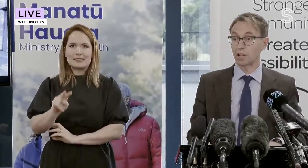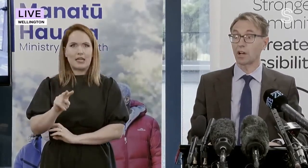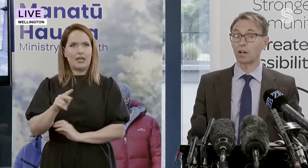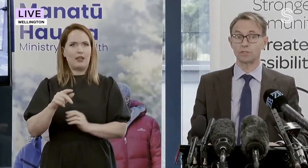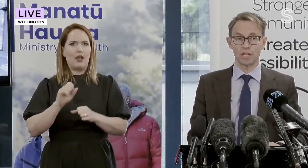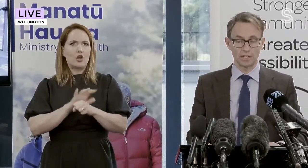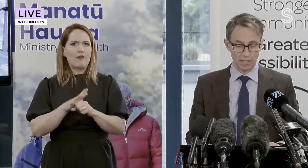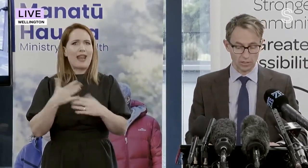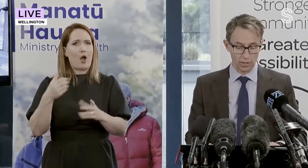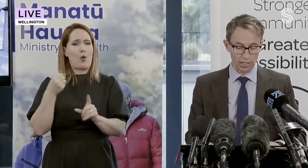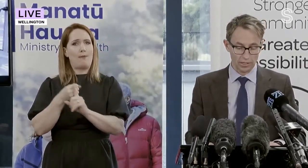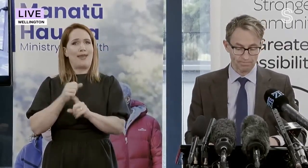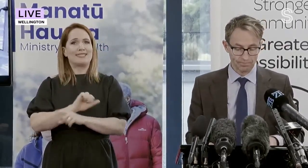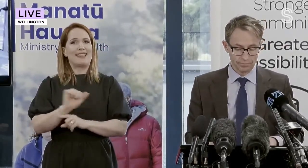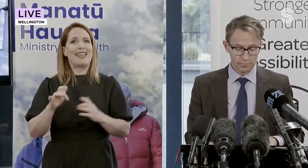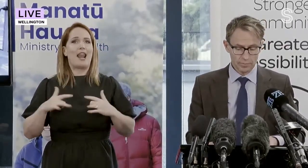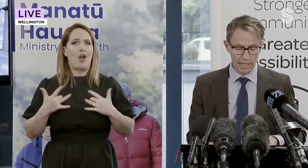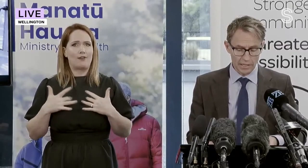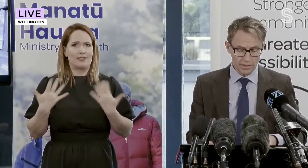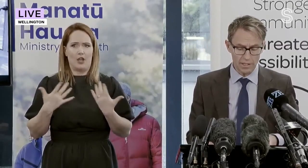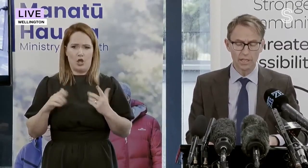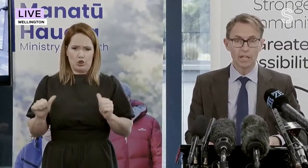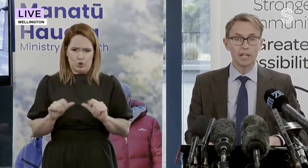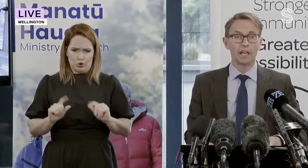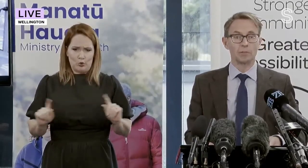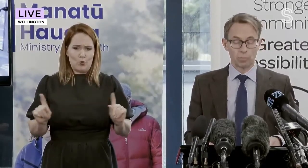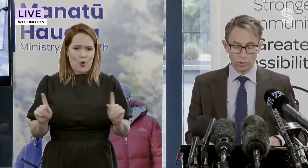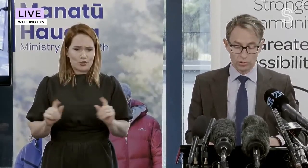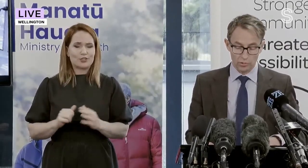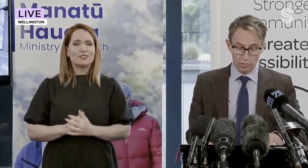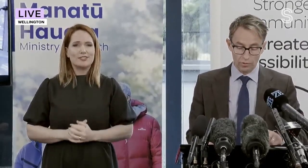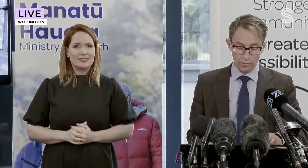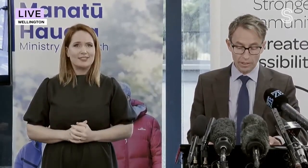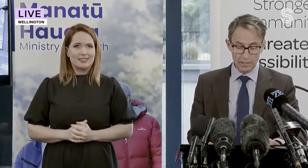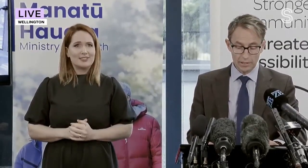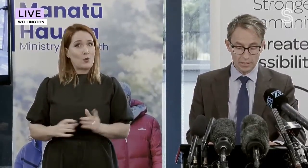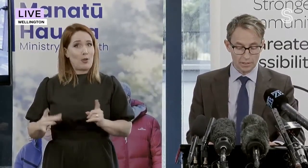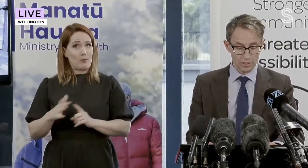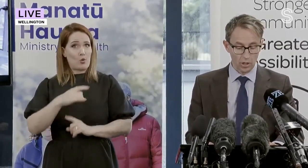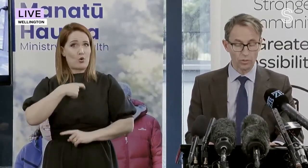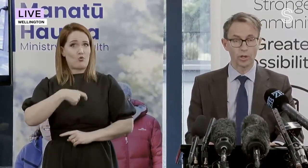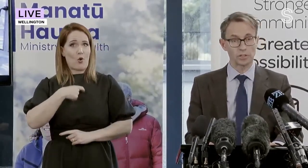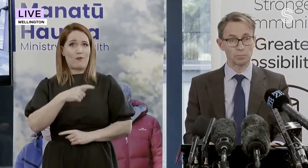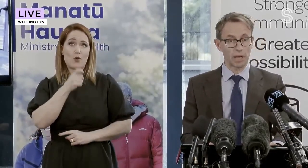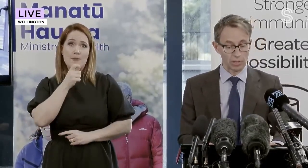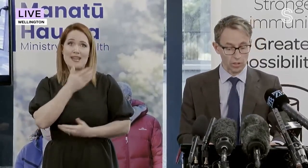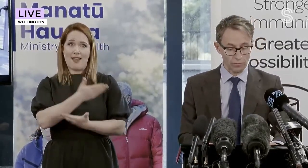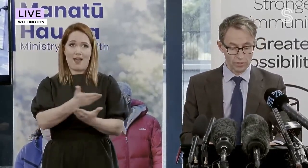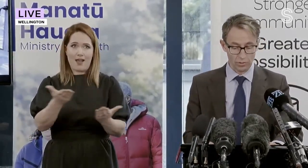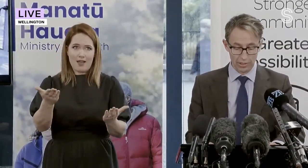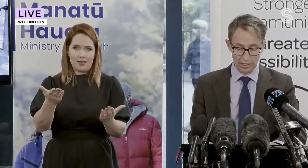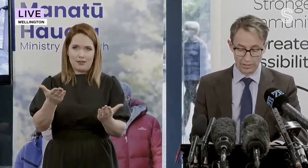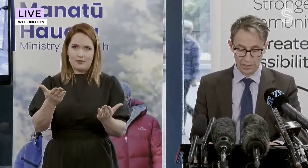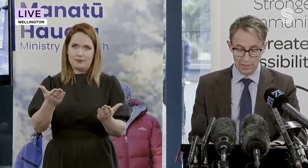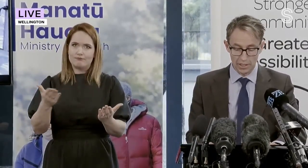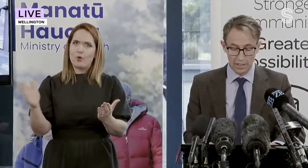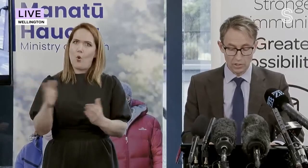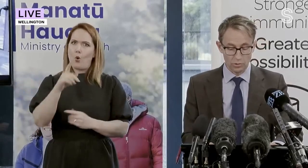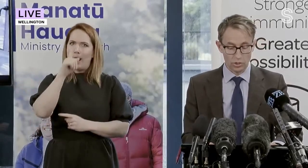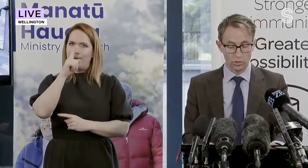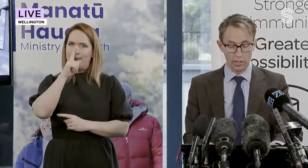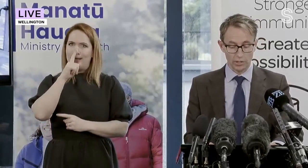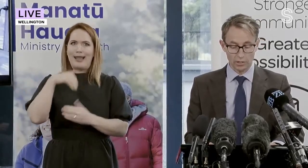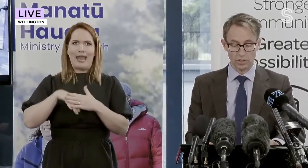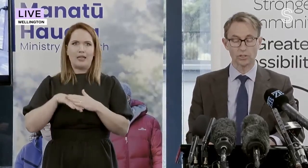means for their lives and how to act. And an important role for the media is to hold those in public office to account,